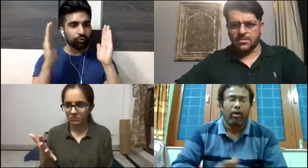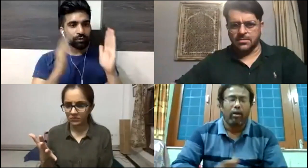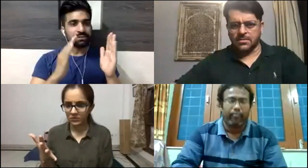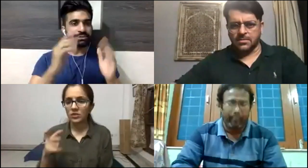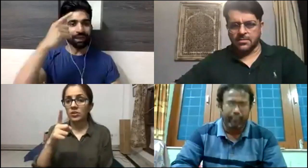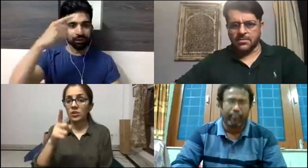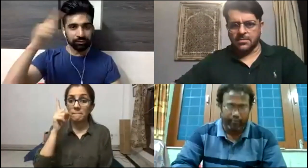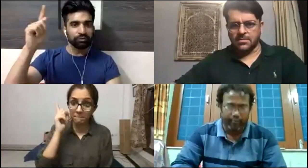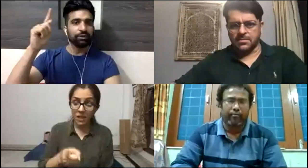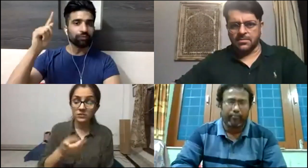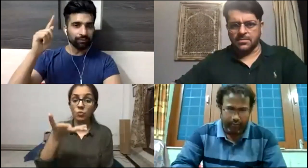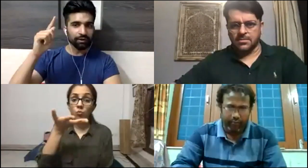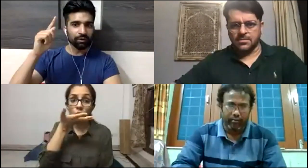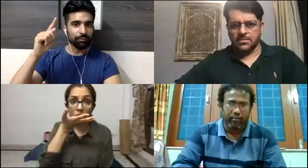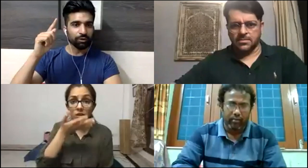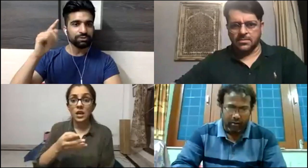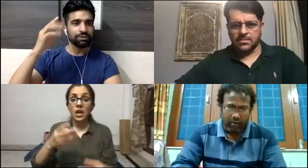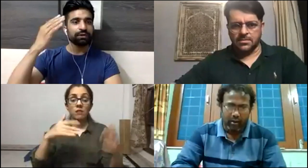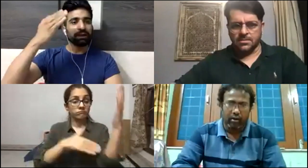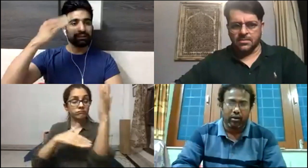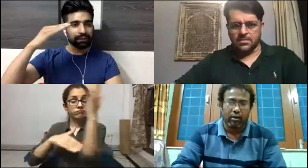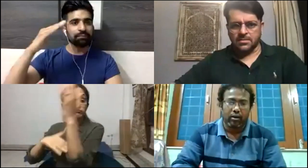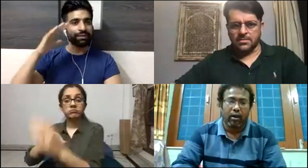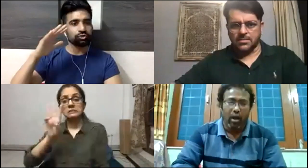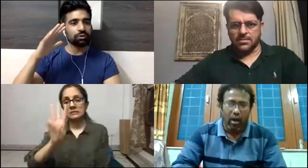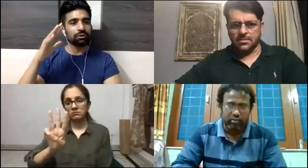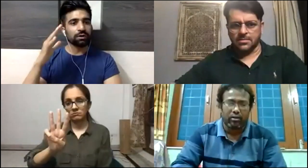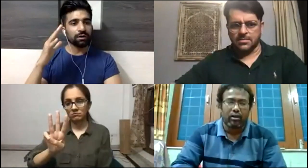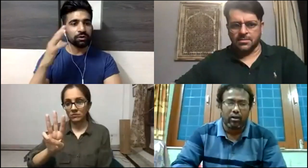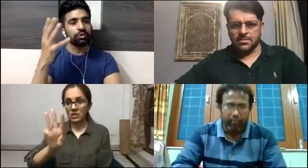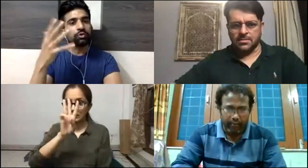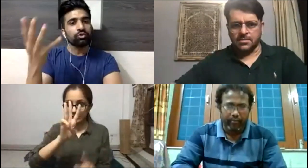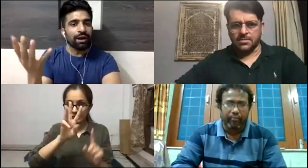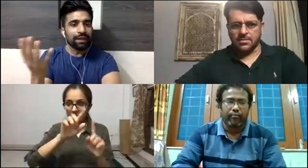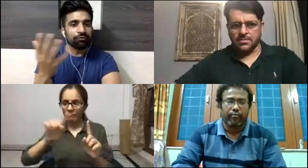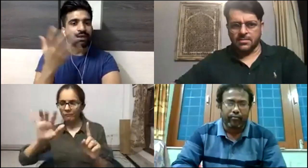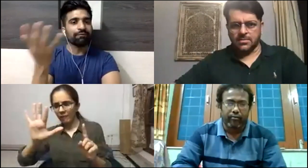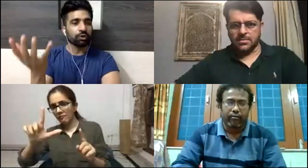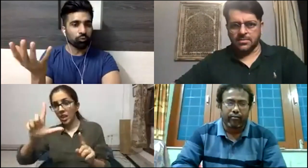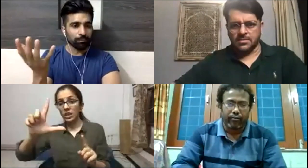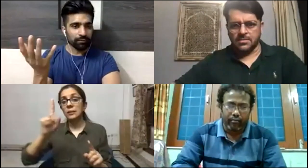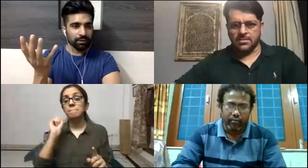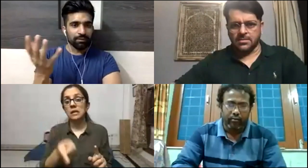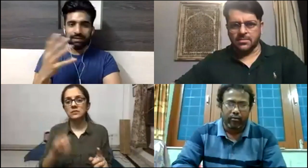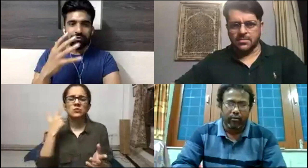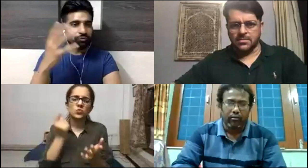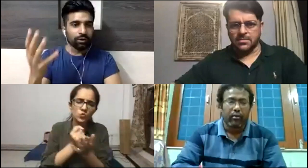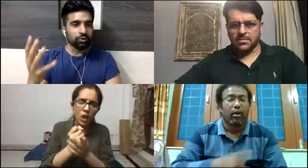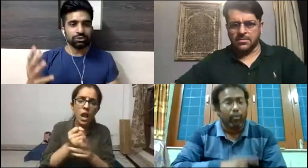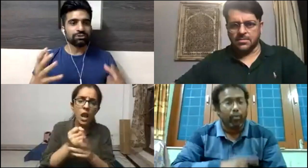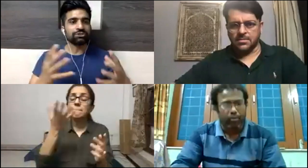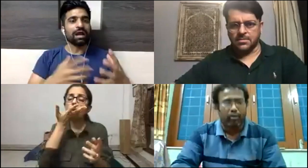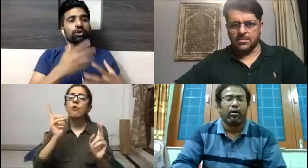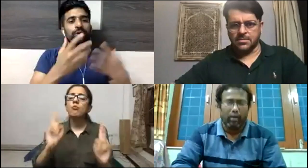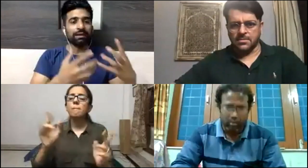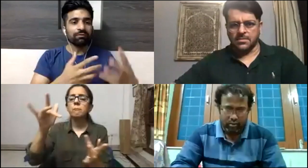We need to first tick the 3 to 5 liter wala box, and then make sure you try if you can have it lukewarm. But even if you were to